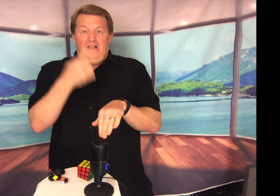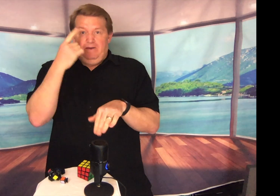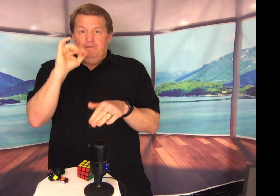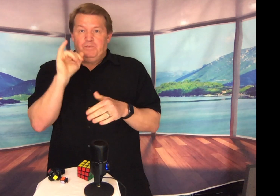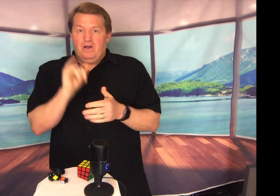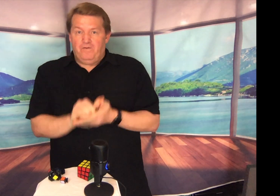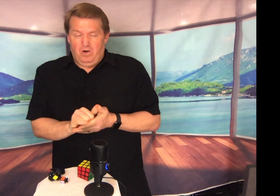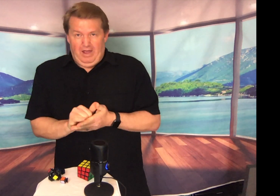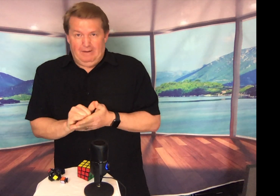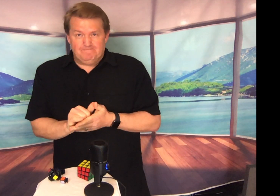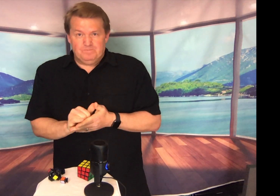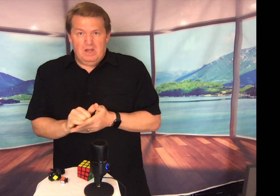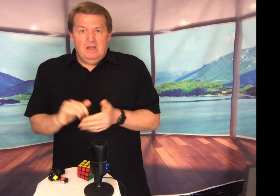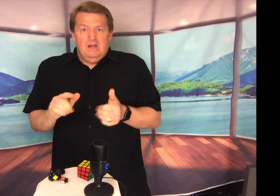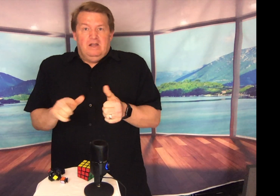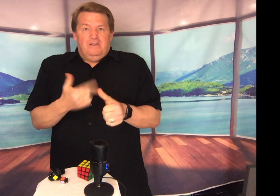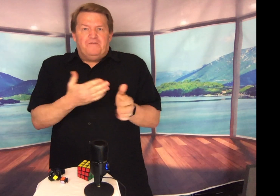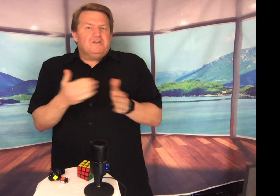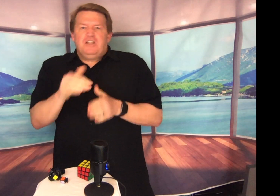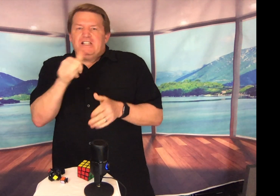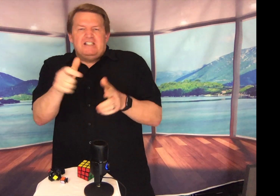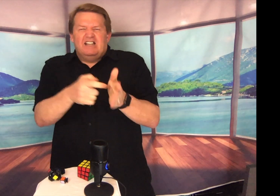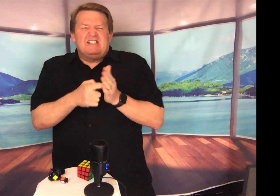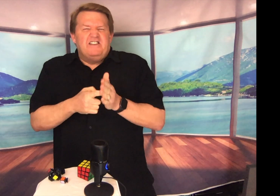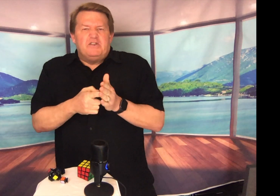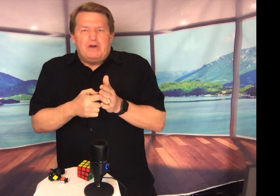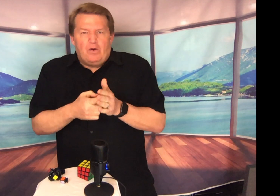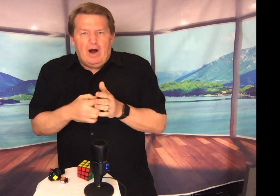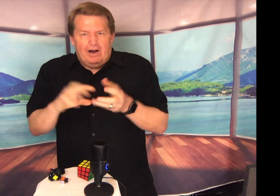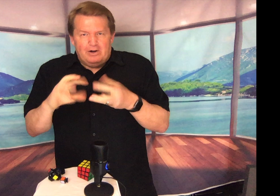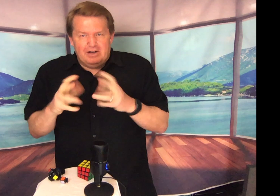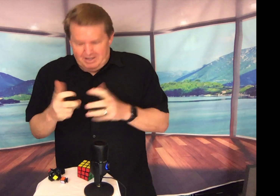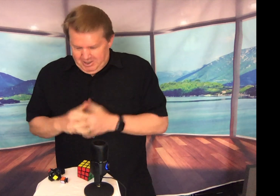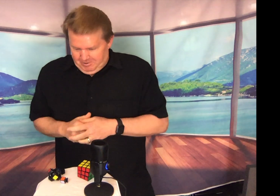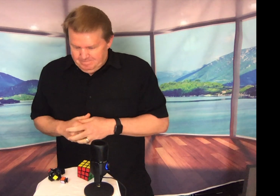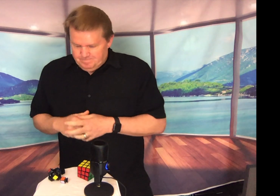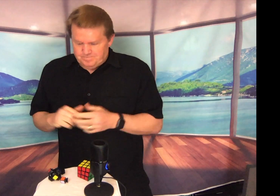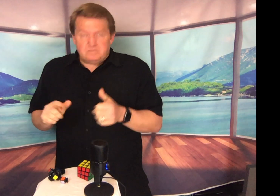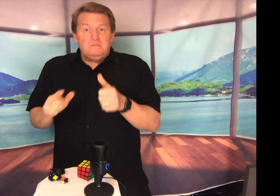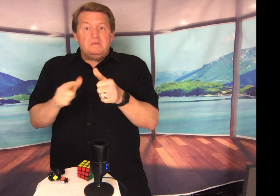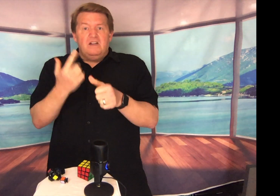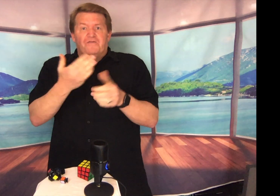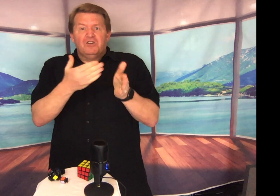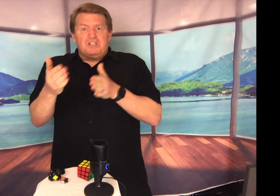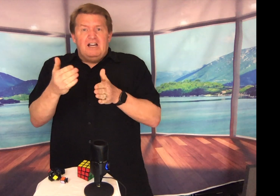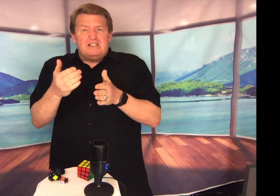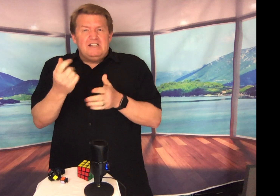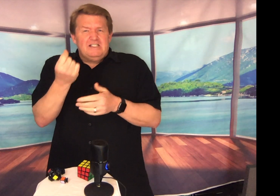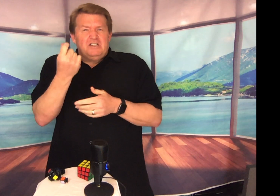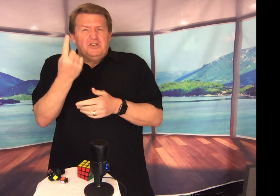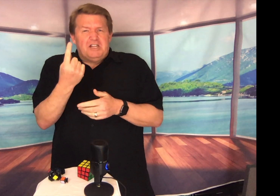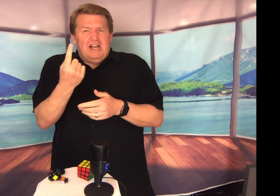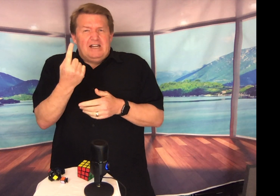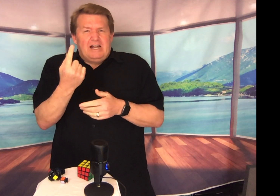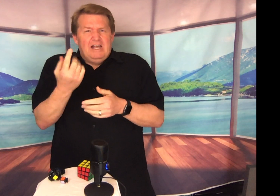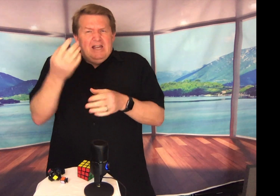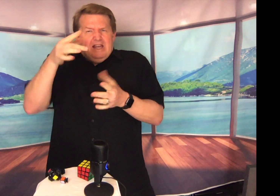time for that. The first lesson doesn't even require a cube. The first lesson is understanding